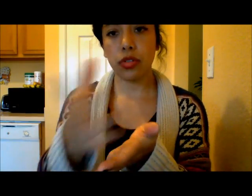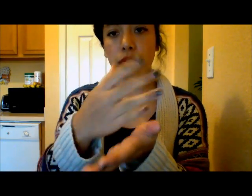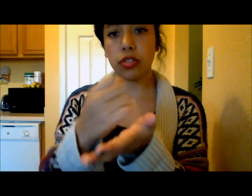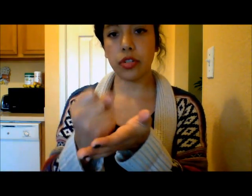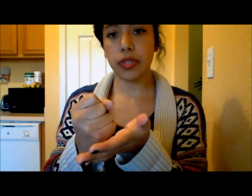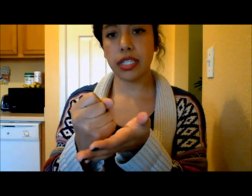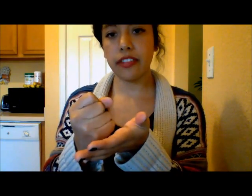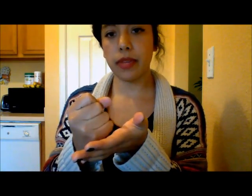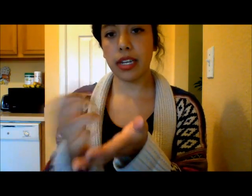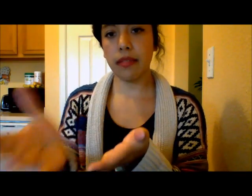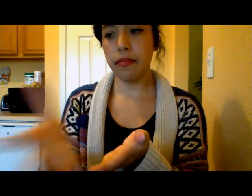to receive money.